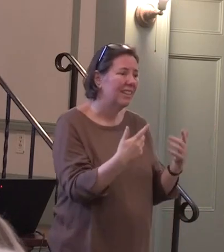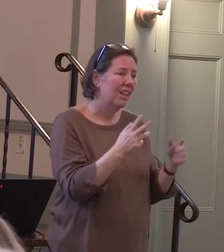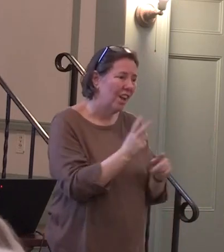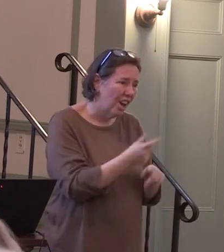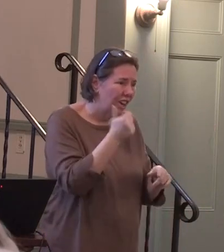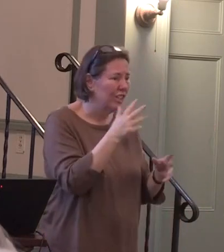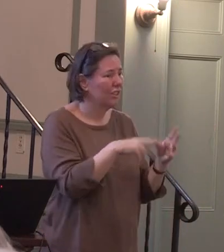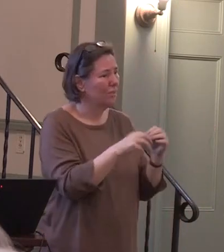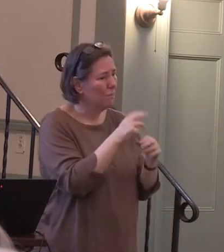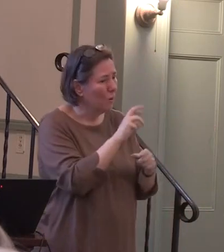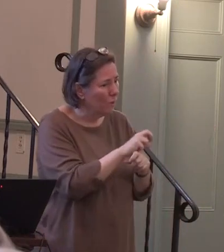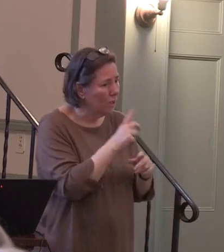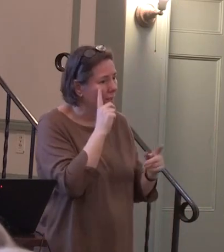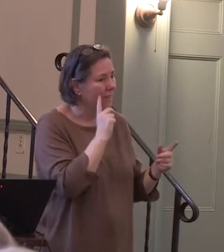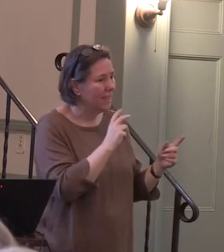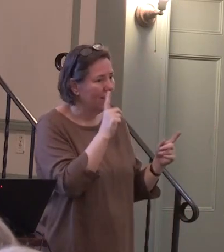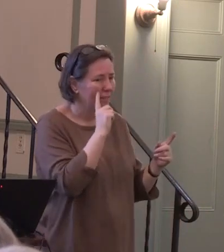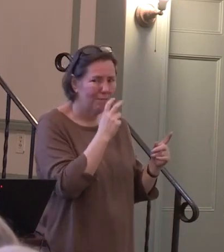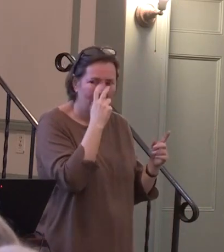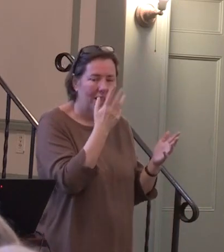We've had a little success.